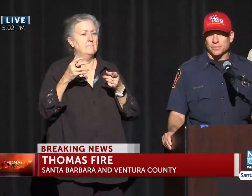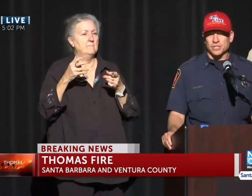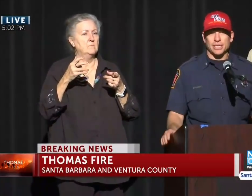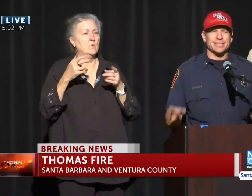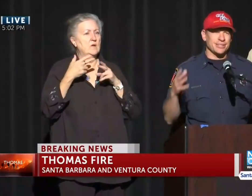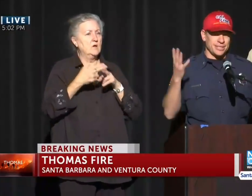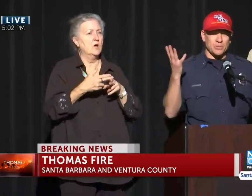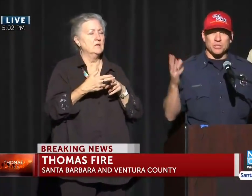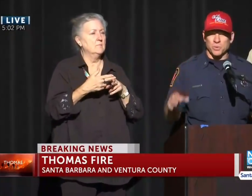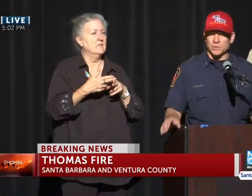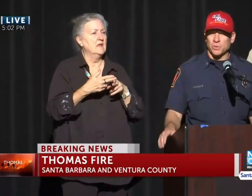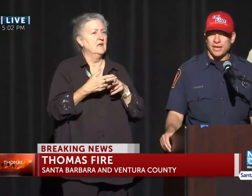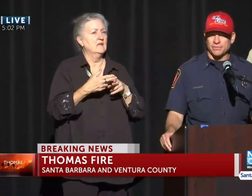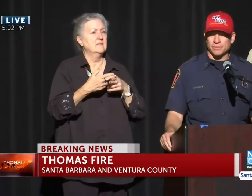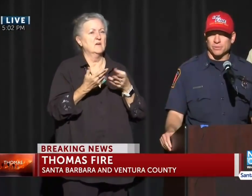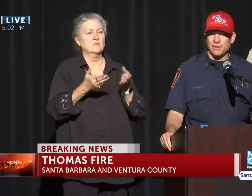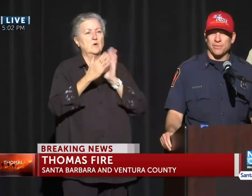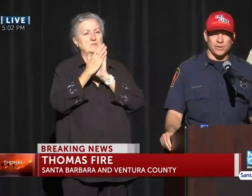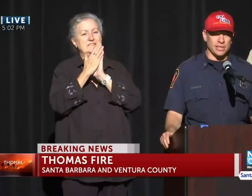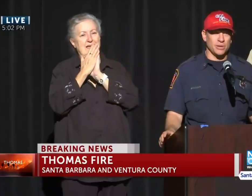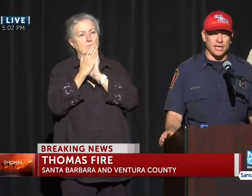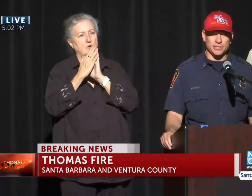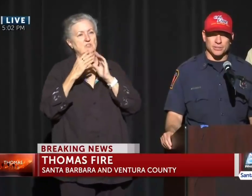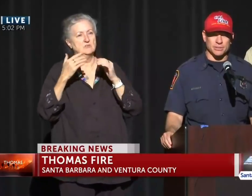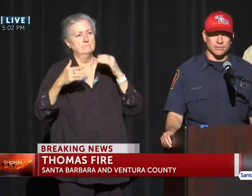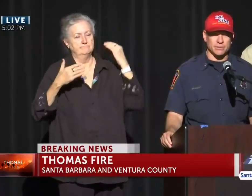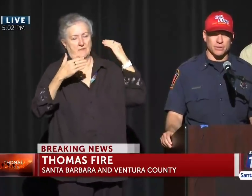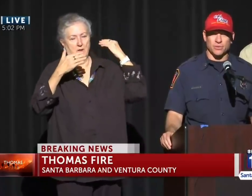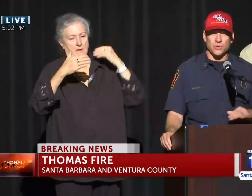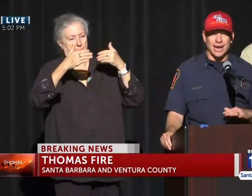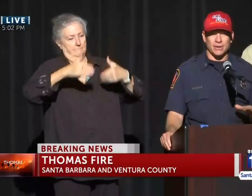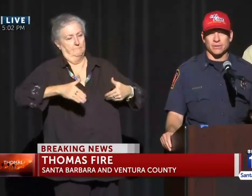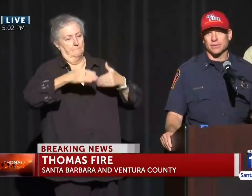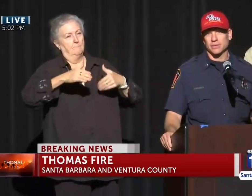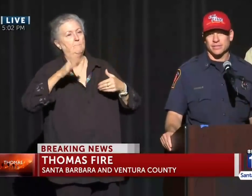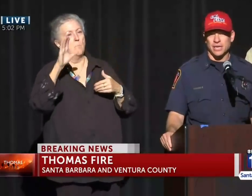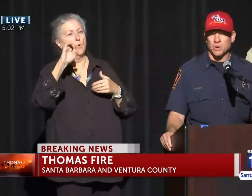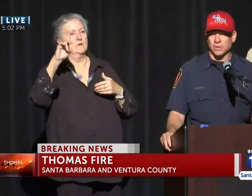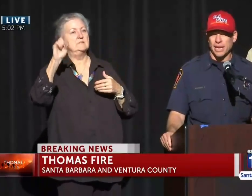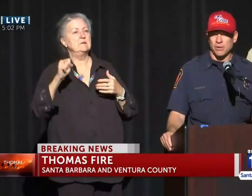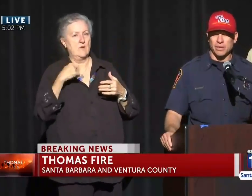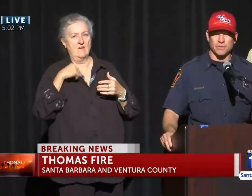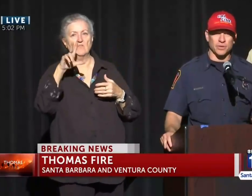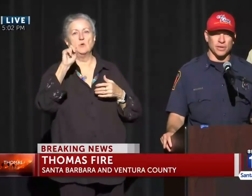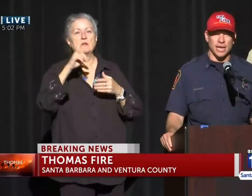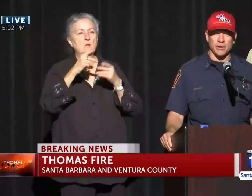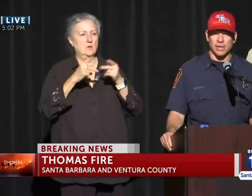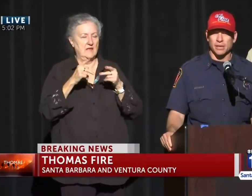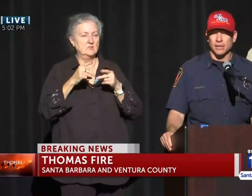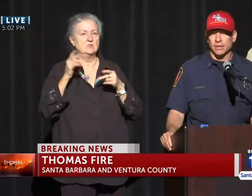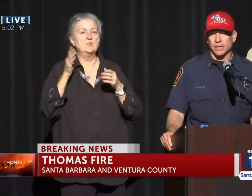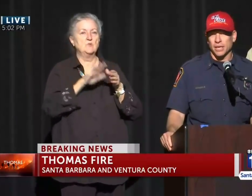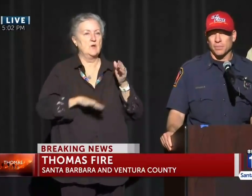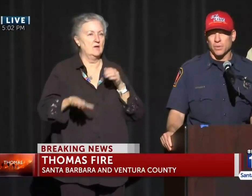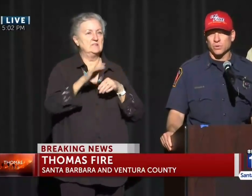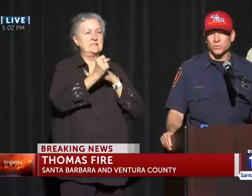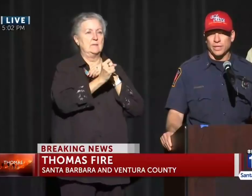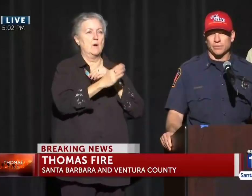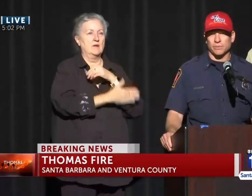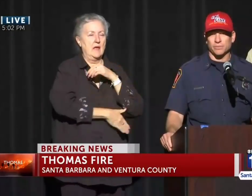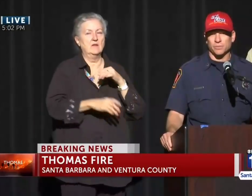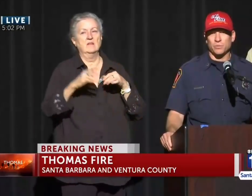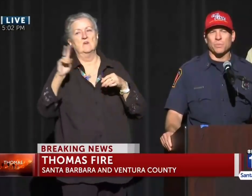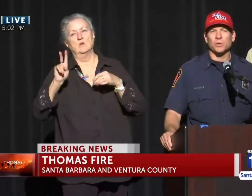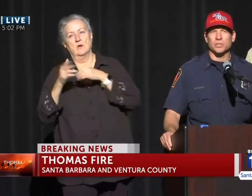We call them, they're sandwich boards, but we have 30 locations throughout Santa Barbara County and Ventura County.